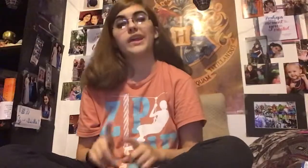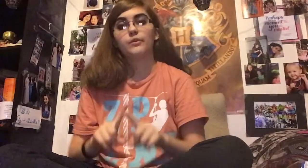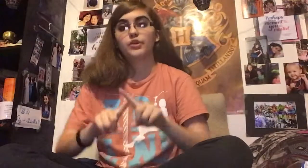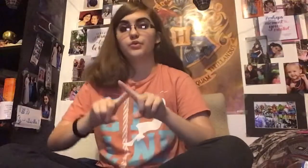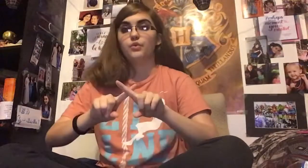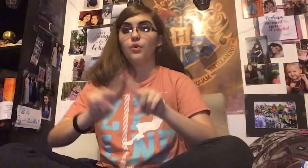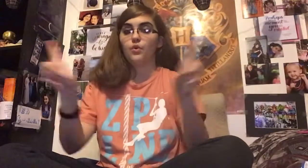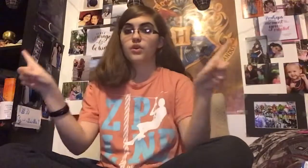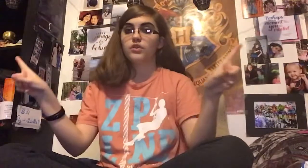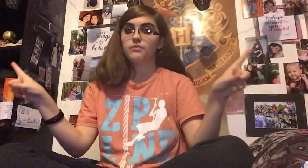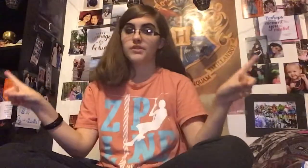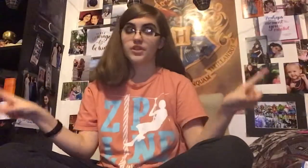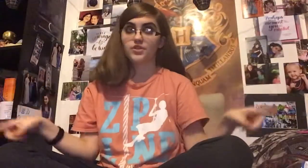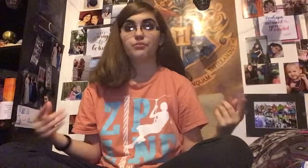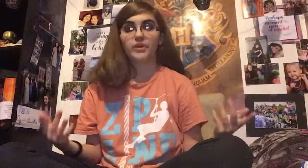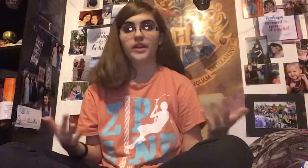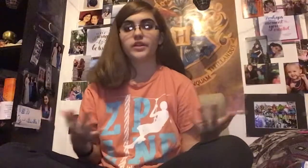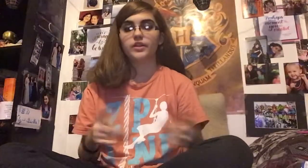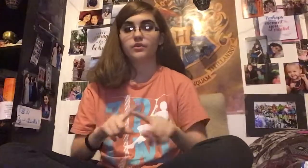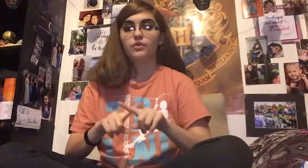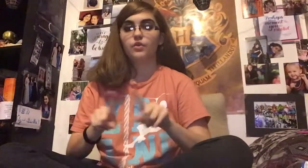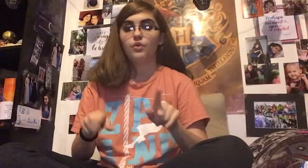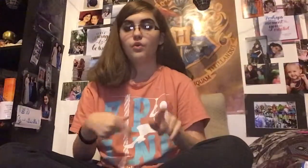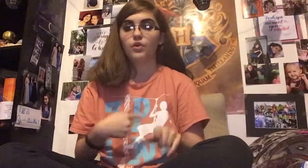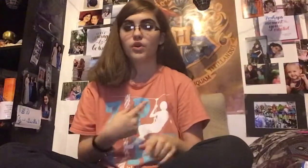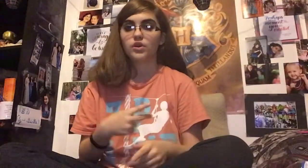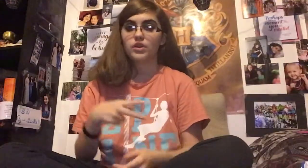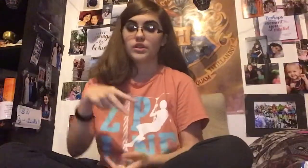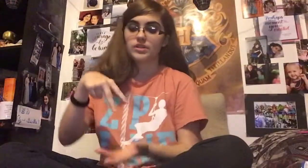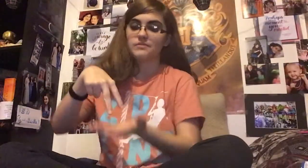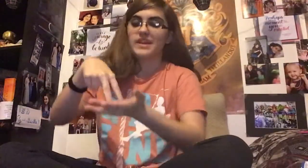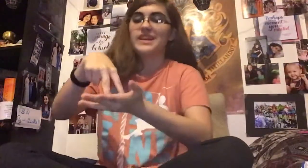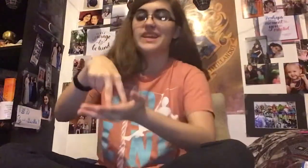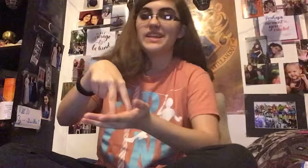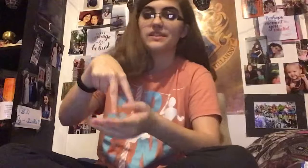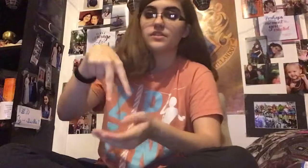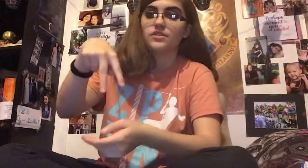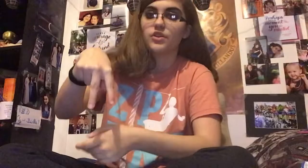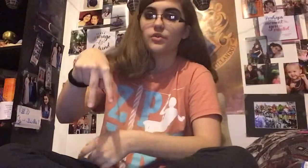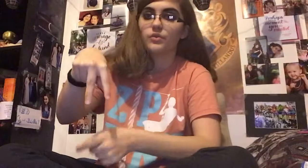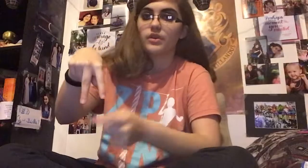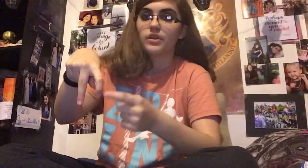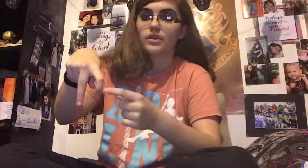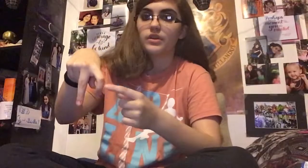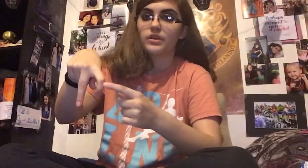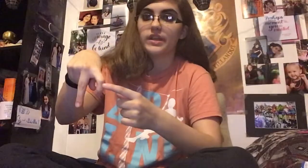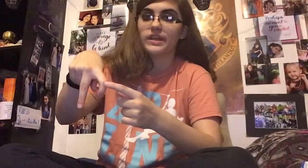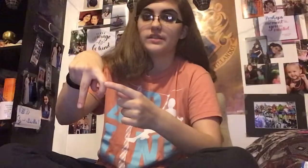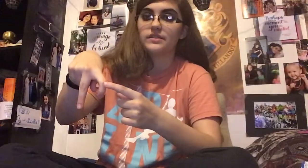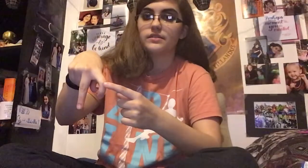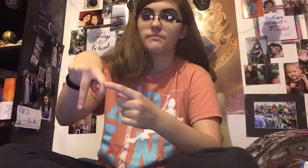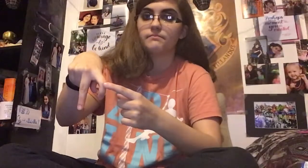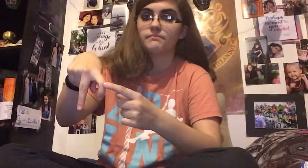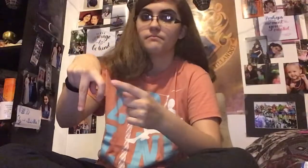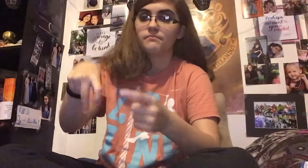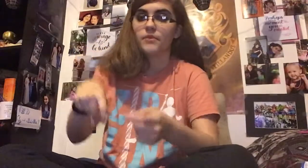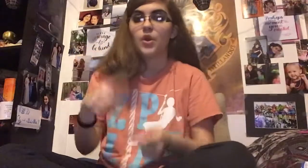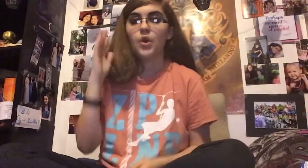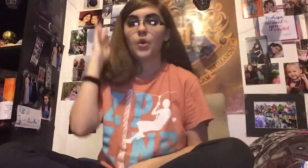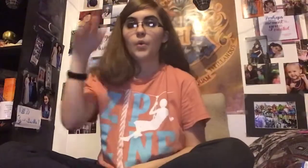again, we're going to do or, but it's also but, you know. Or to my knees. So, knees.